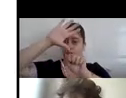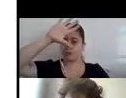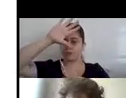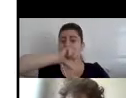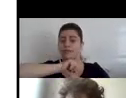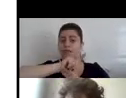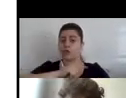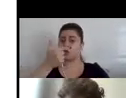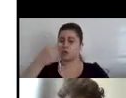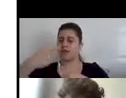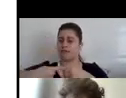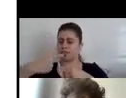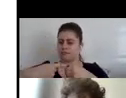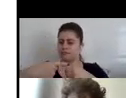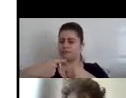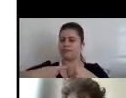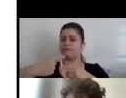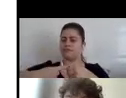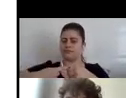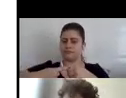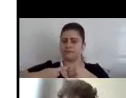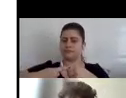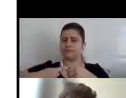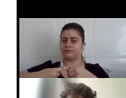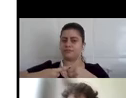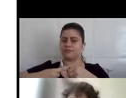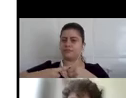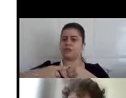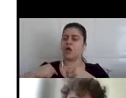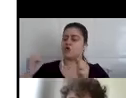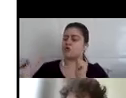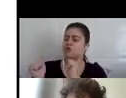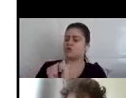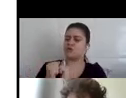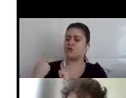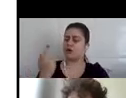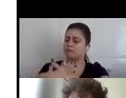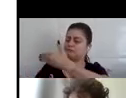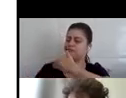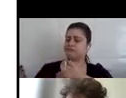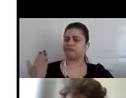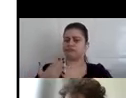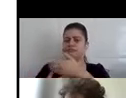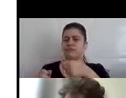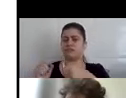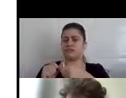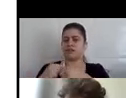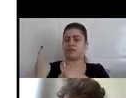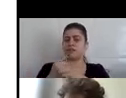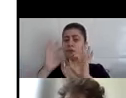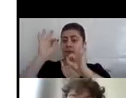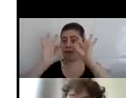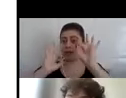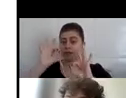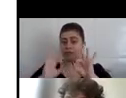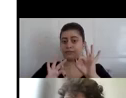closely with us to implement their plan for South America, that are the city of Belo